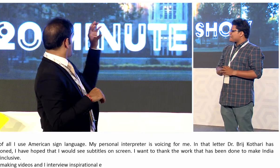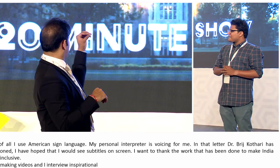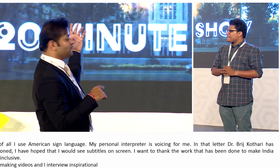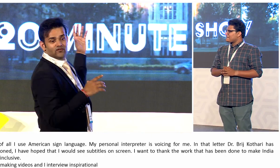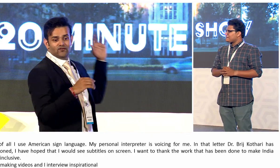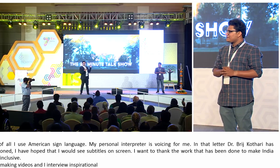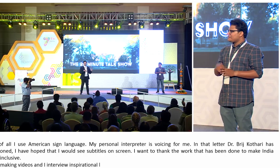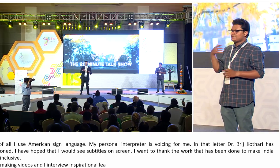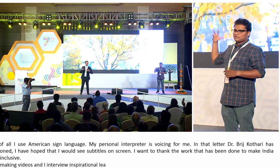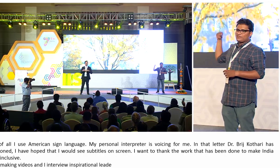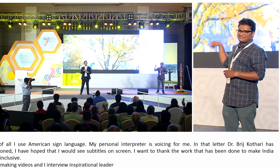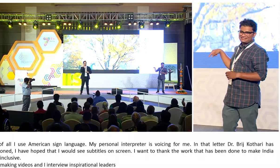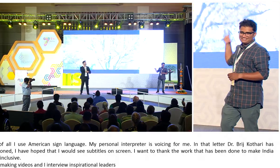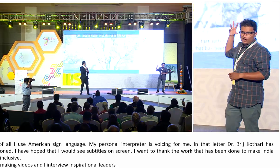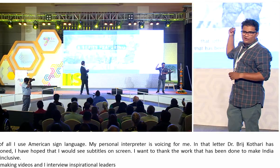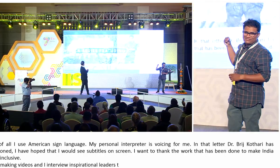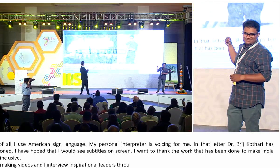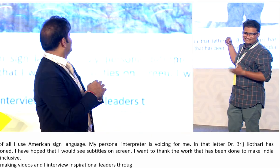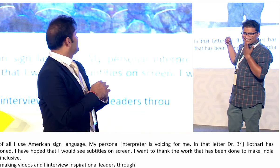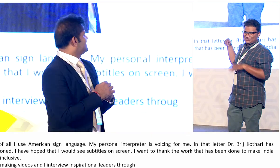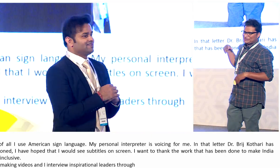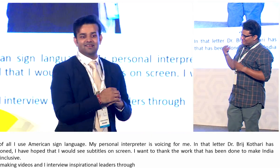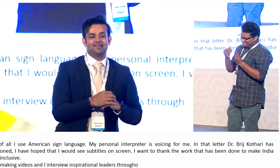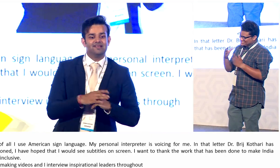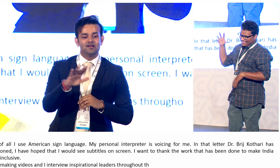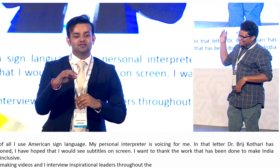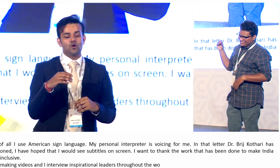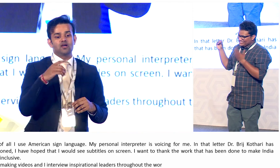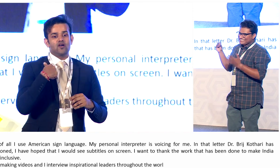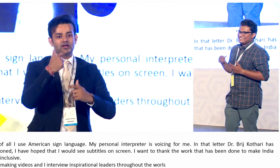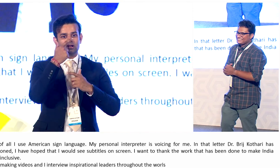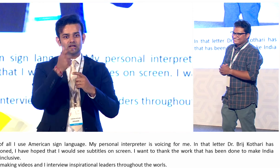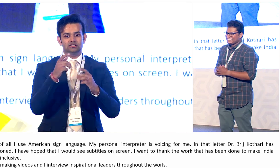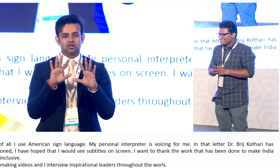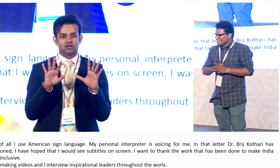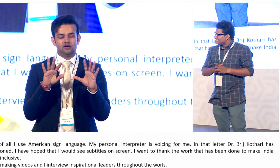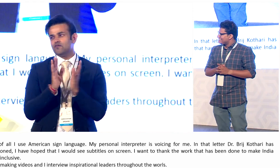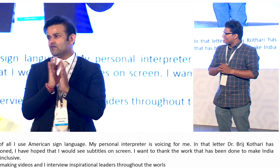You can shut off the video now. Thank you, if you would please. Thank you.